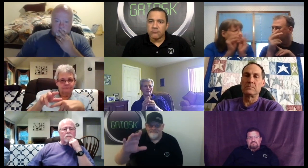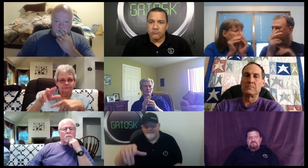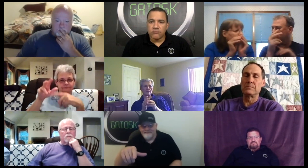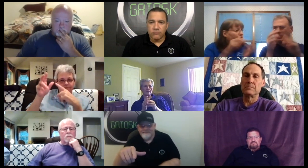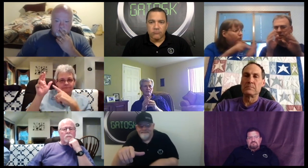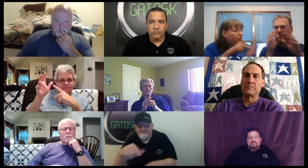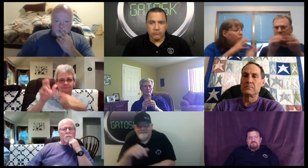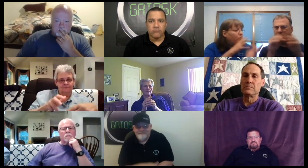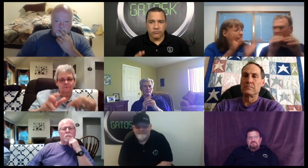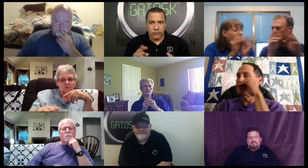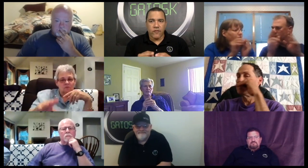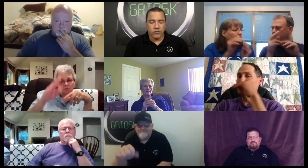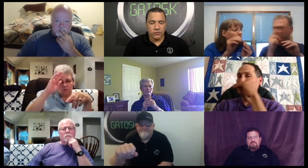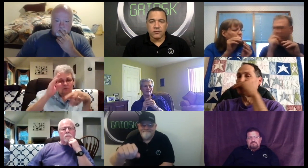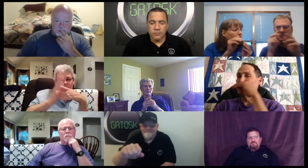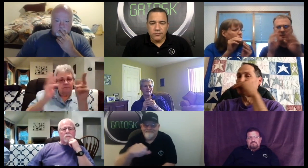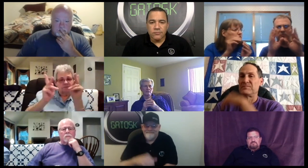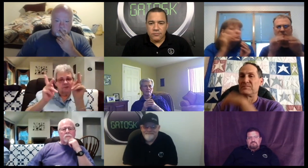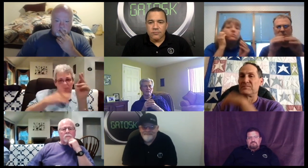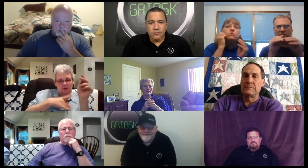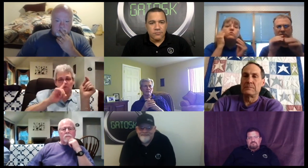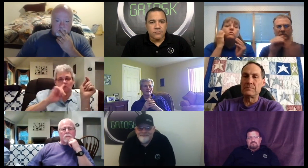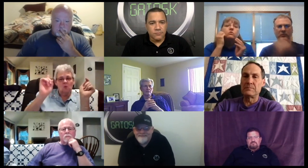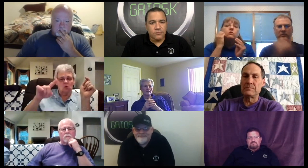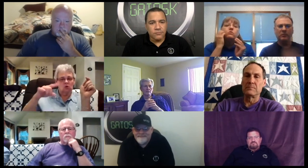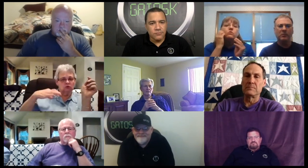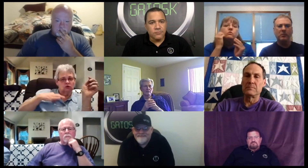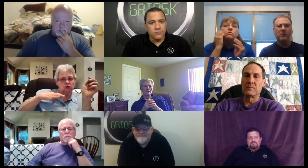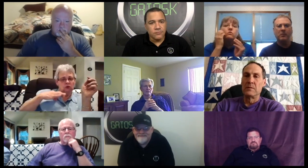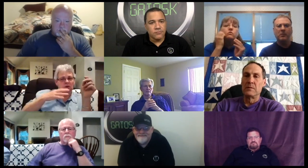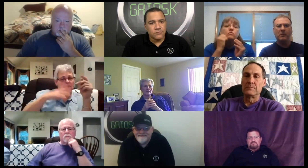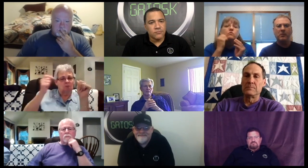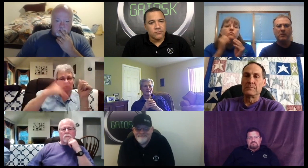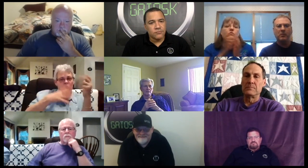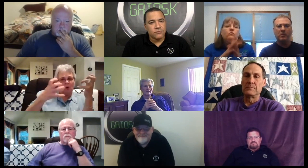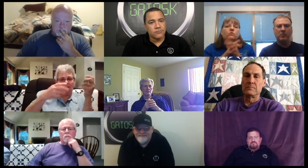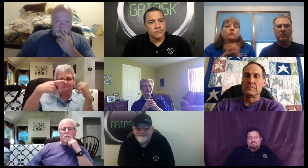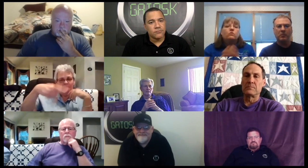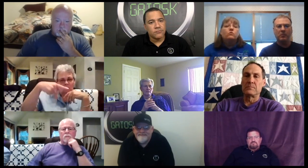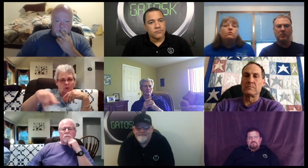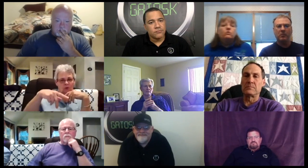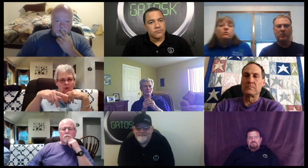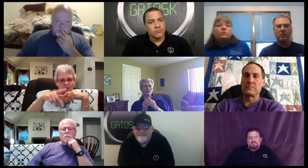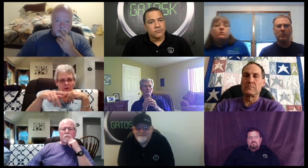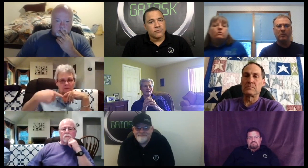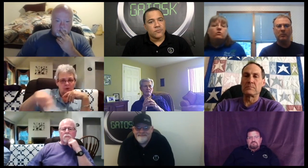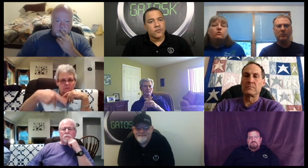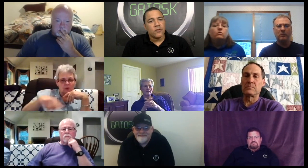You still have time for the conference. Some people like to order shirts, but most of them want